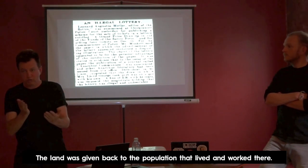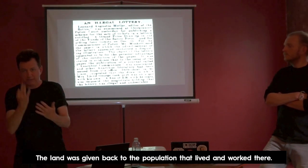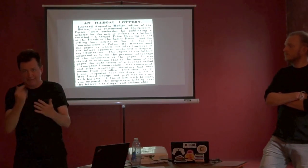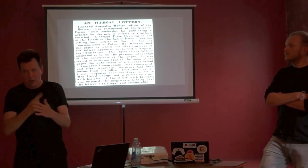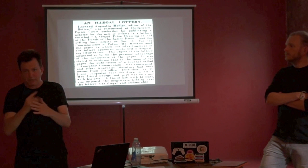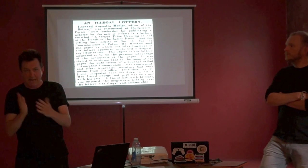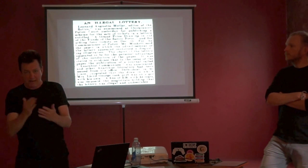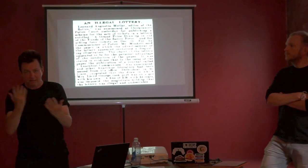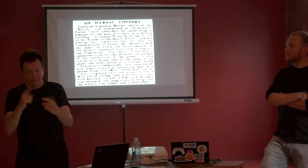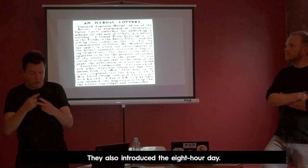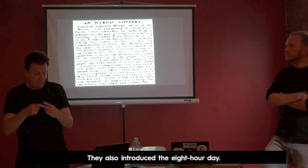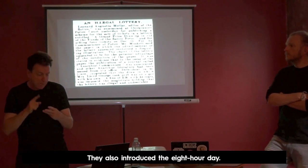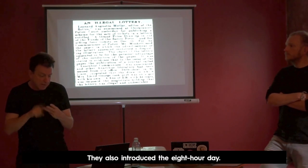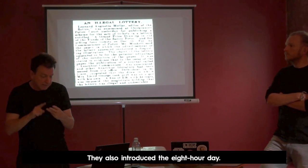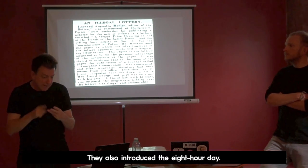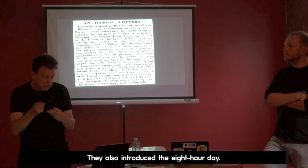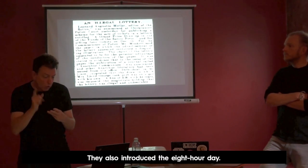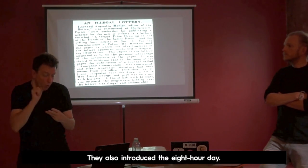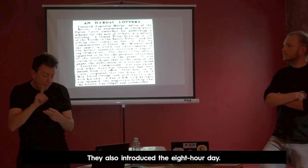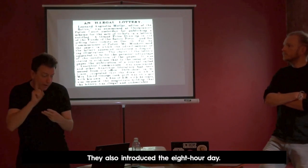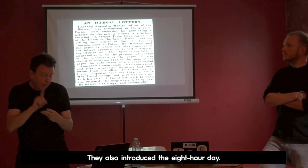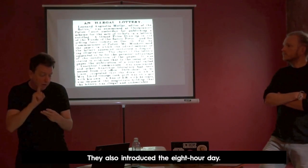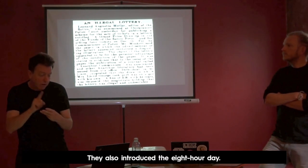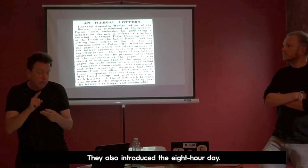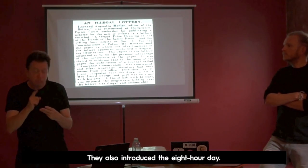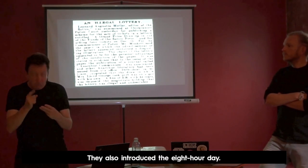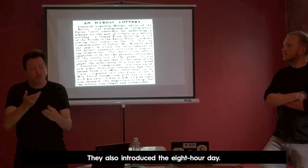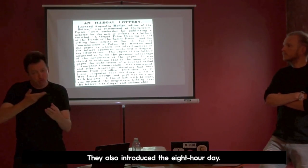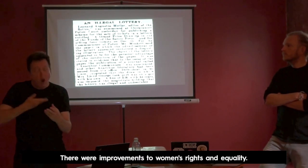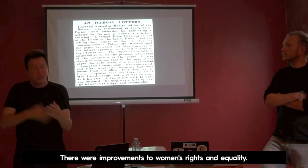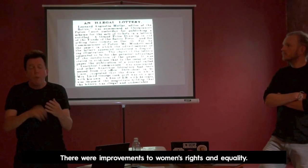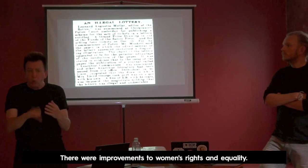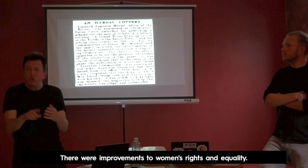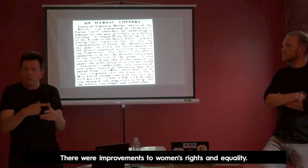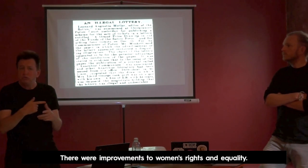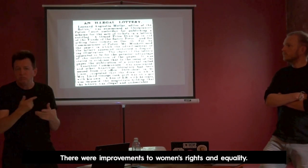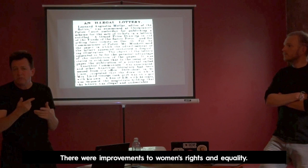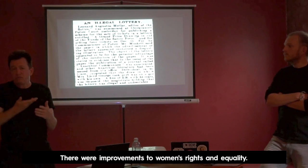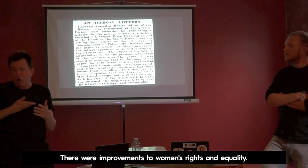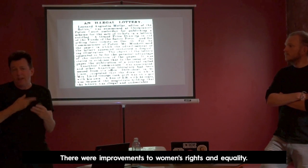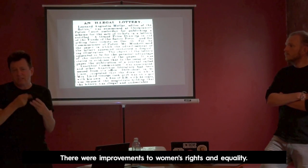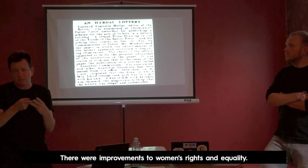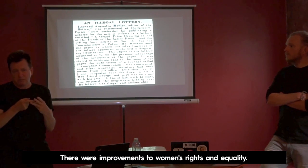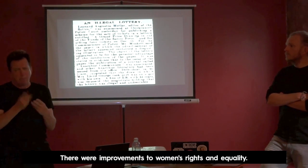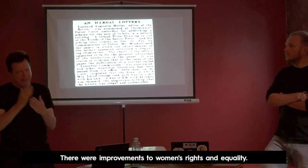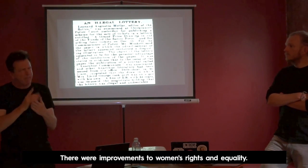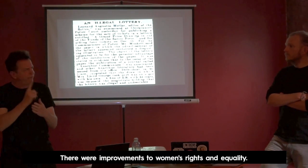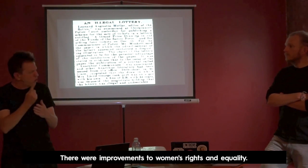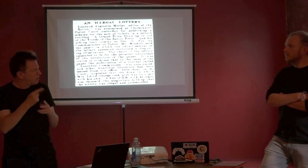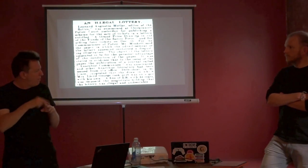there. They also introduced the 8-hour day. There were improvements to women's rights and equality. I